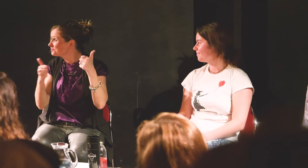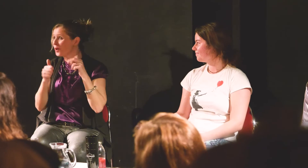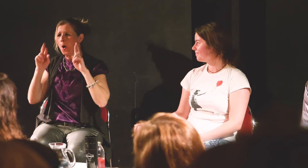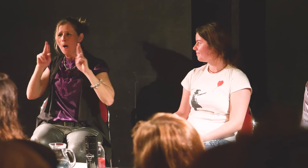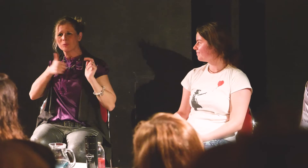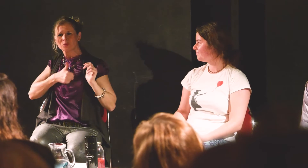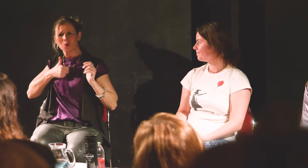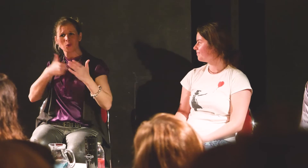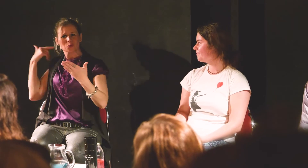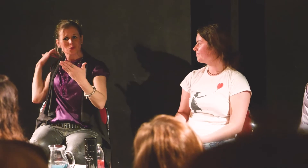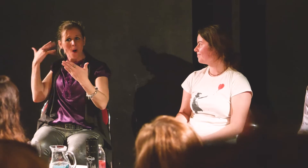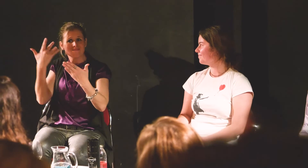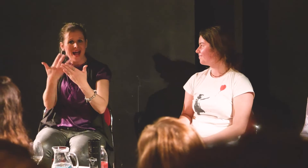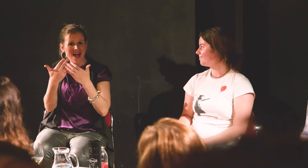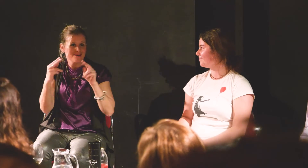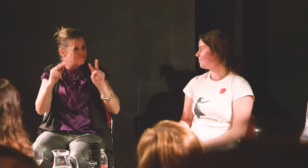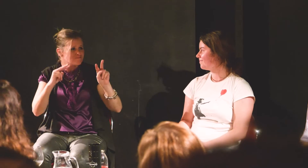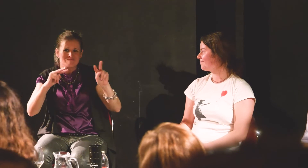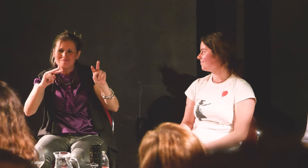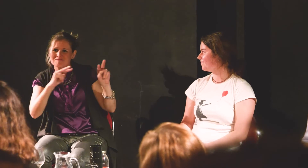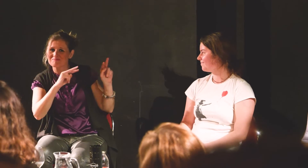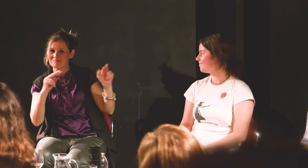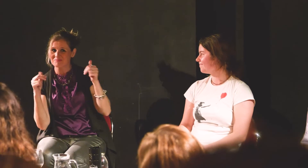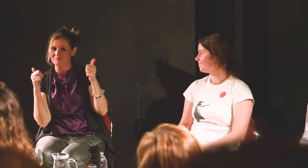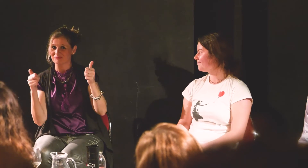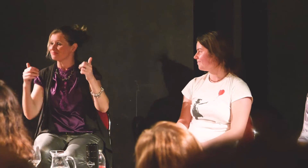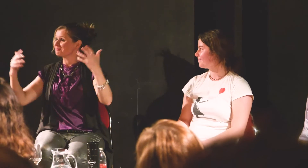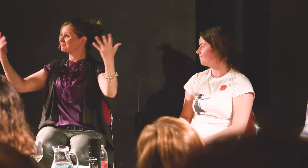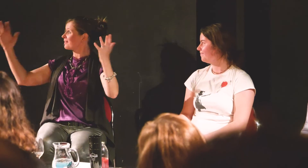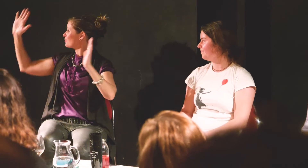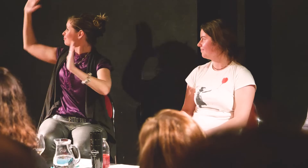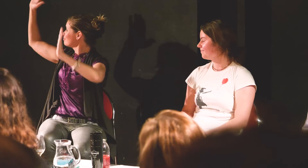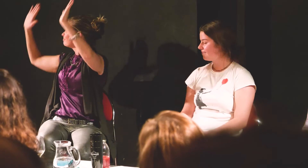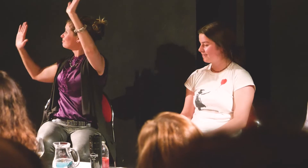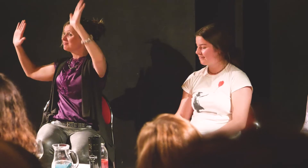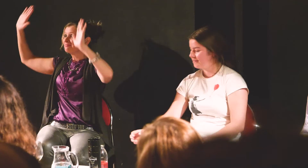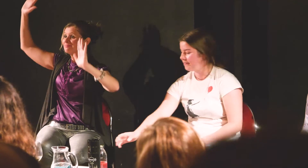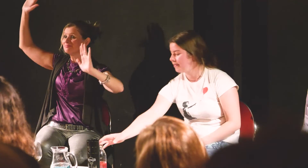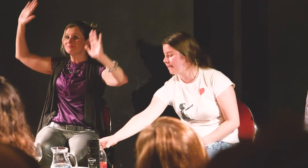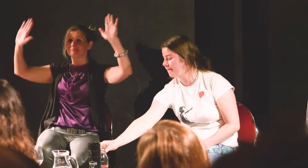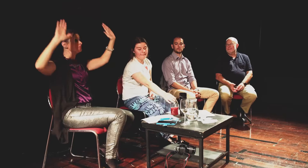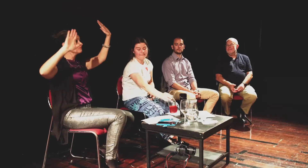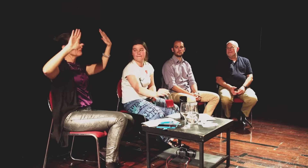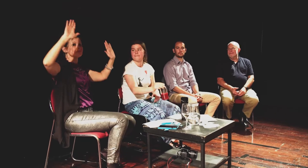if you know some NZSL. But I hope you've really enjoyed it this evening. So are there any